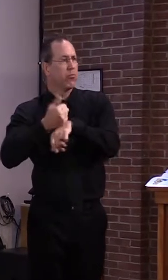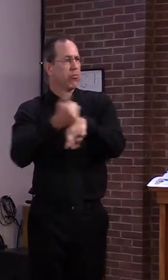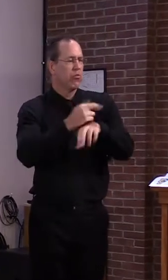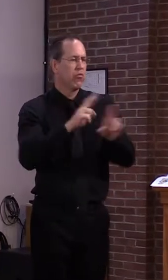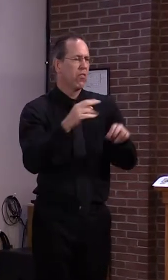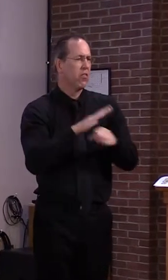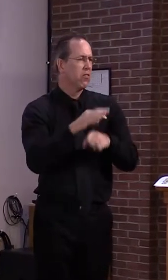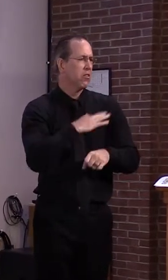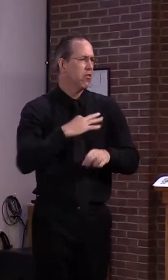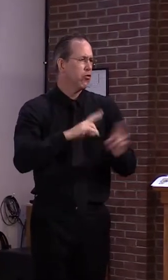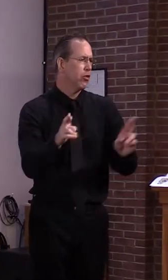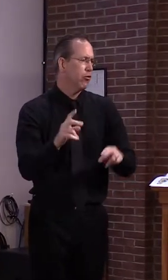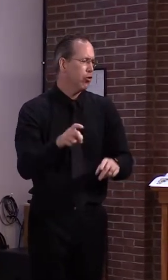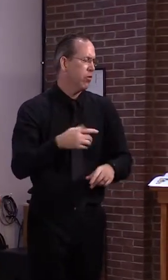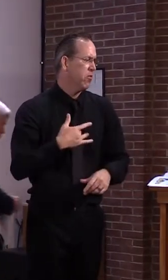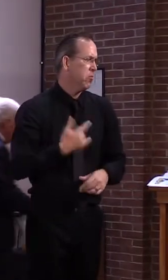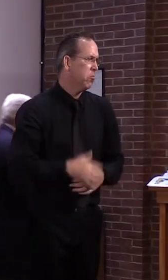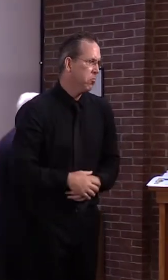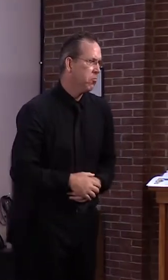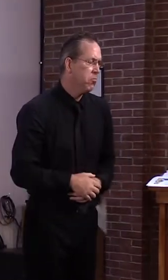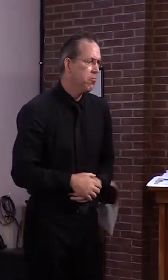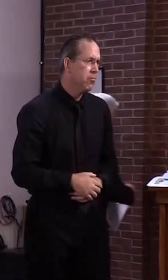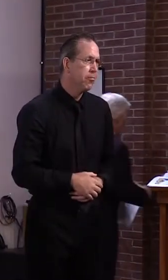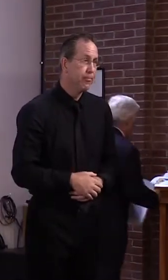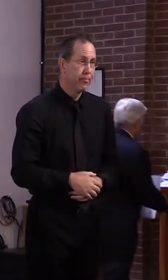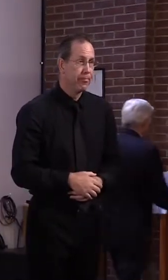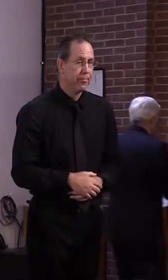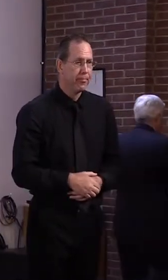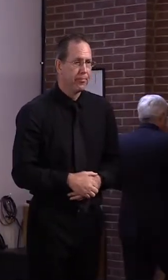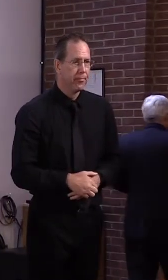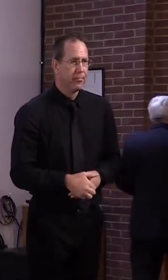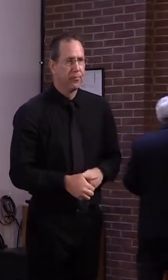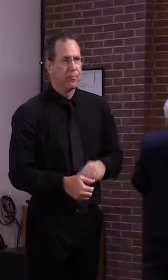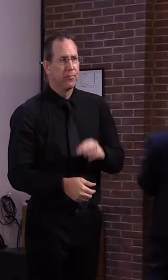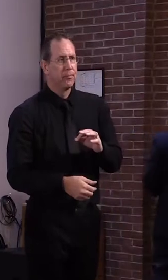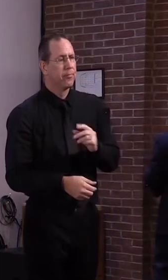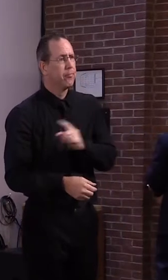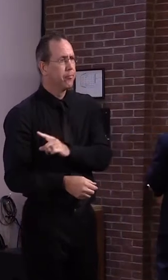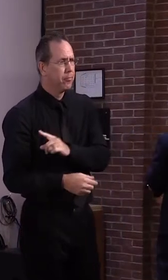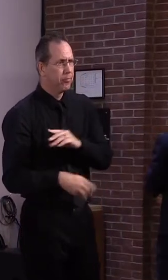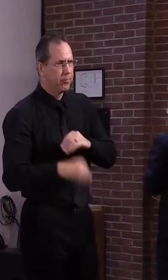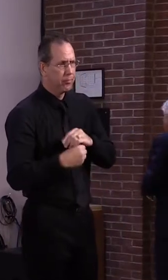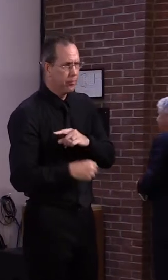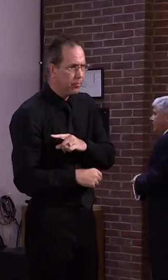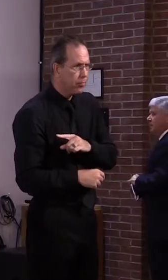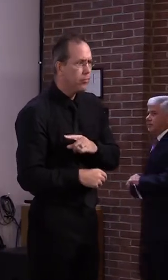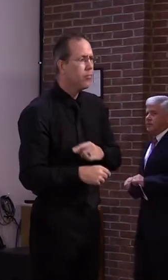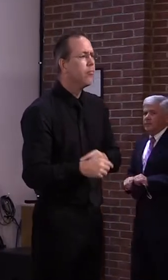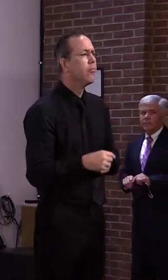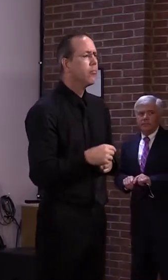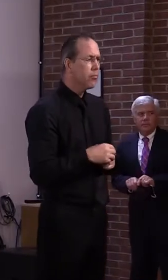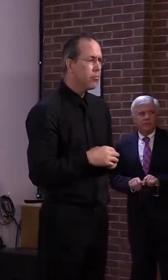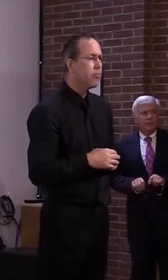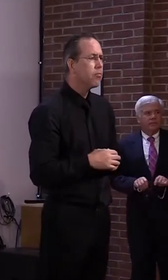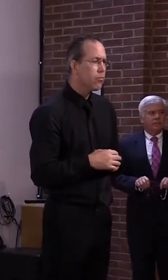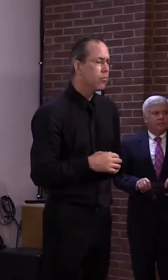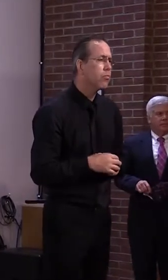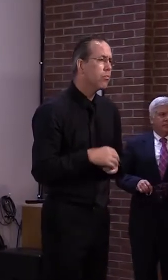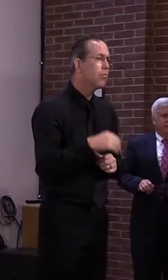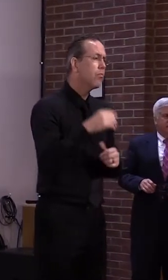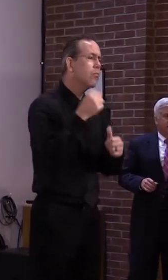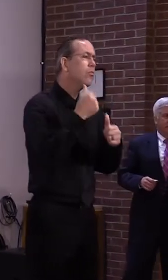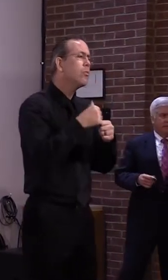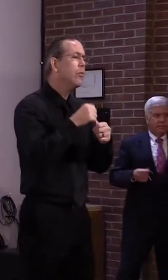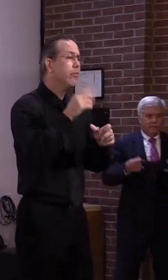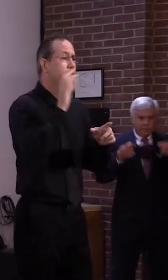Just to add as well, as for those who are listening who are unemployed, we have 40,000 people unemployed in Vermont